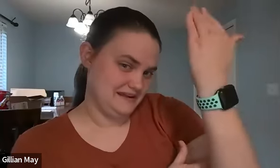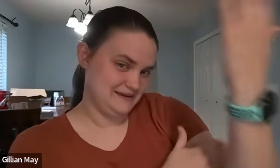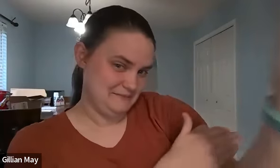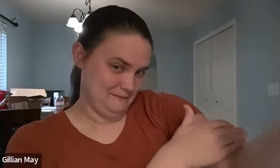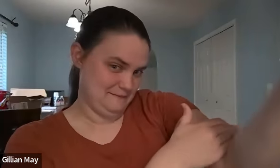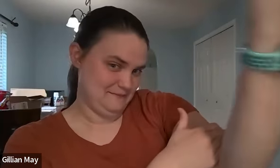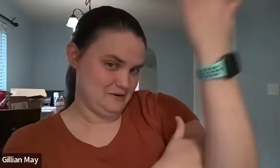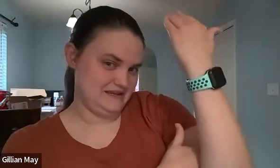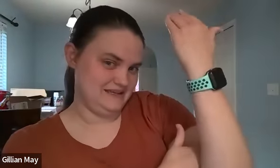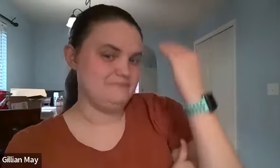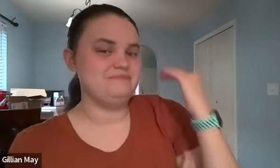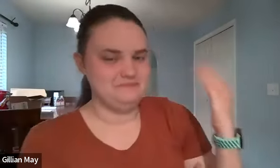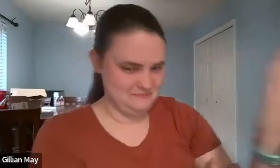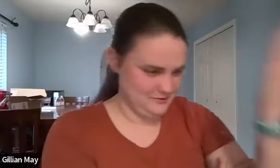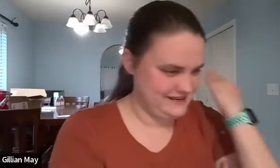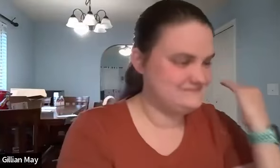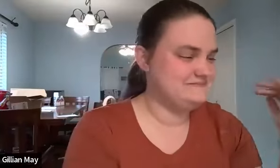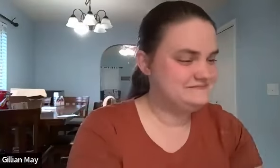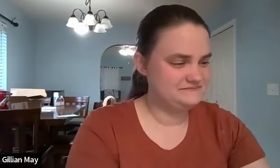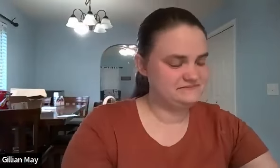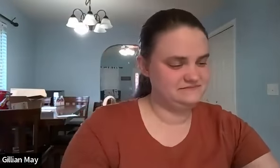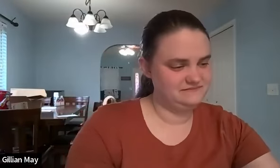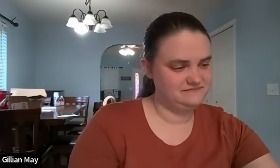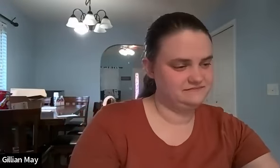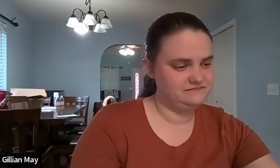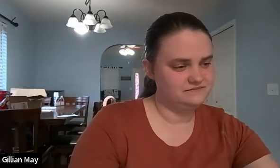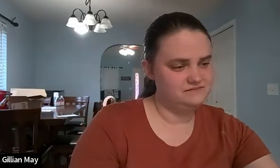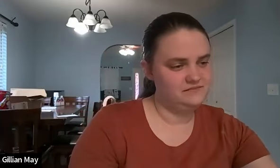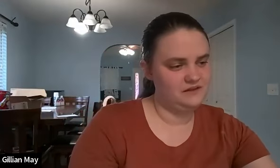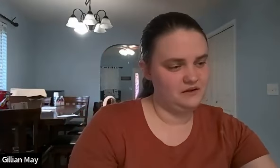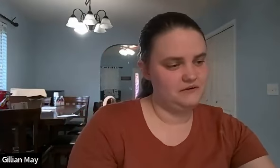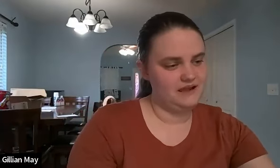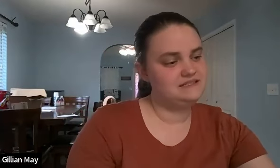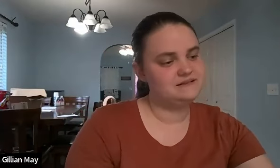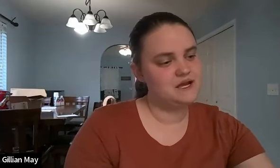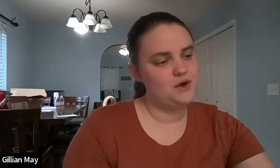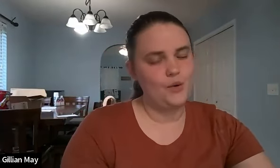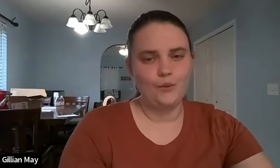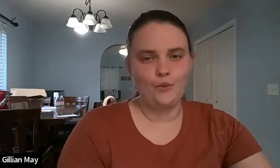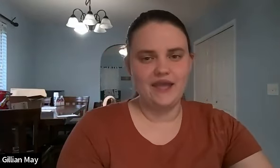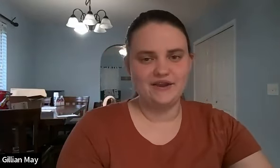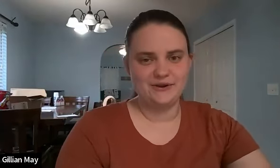Morning. Morning. Yep. Morning. All right. Where?